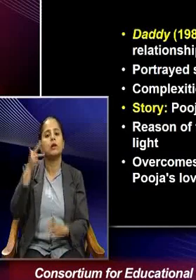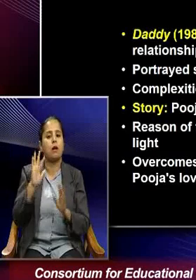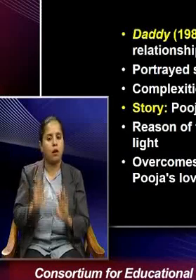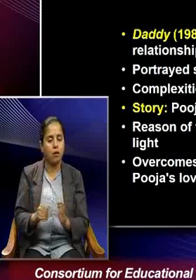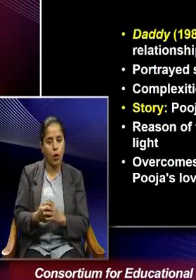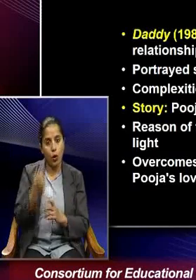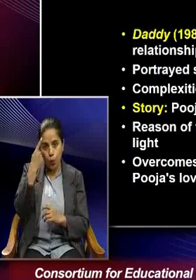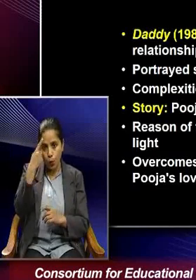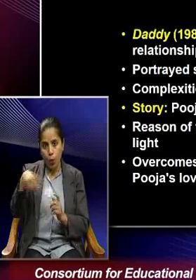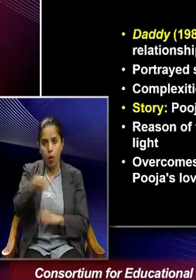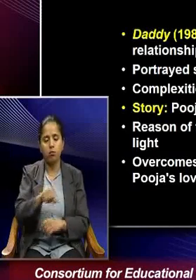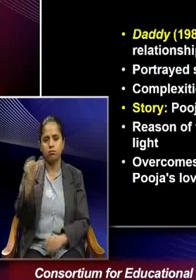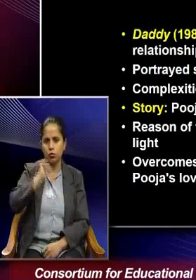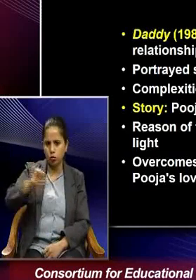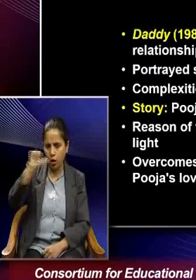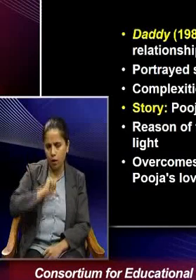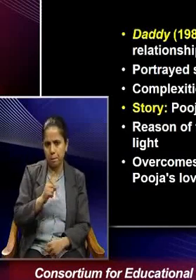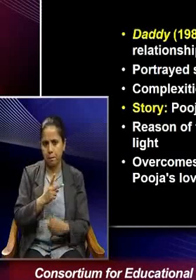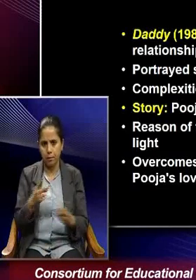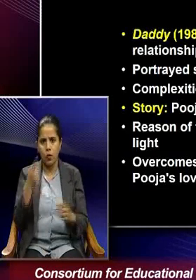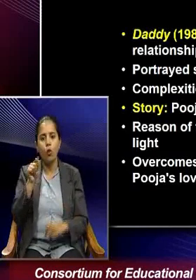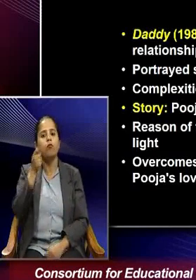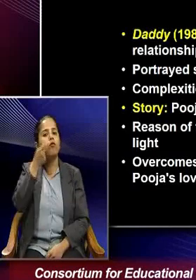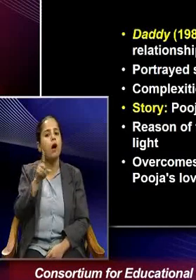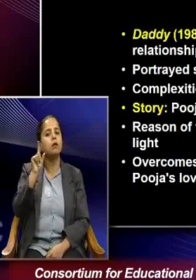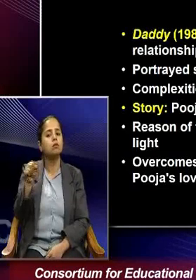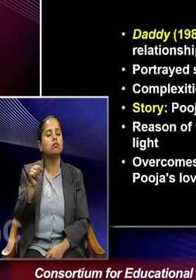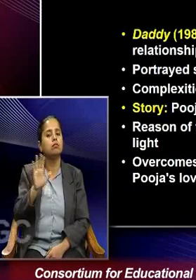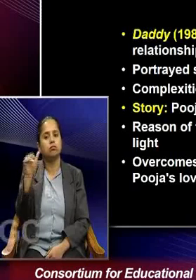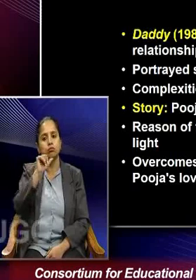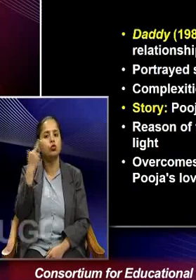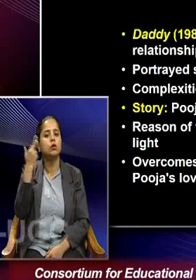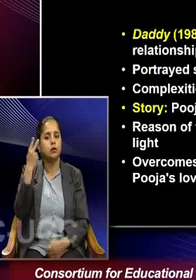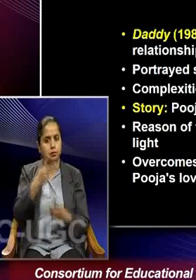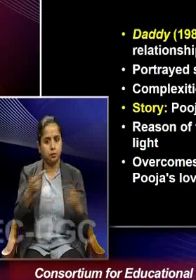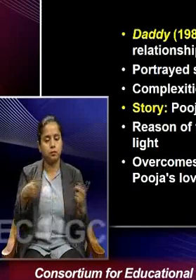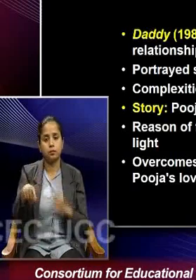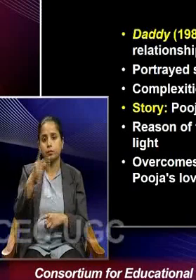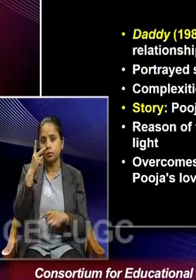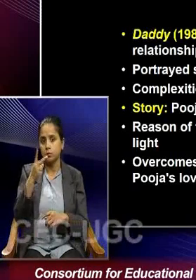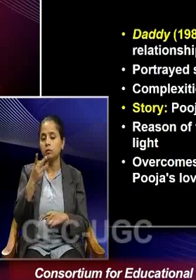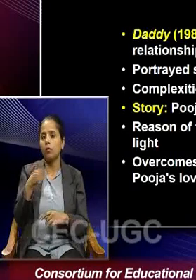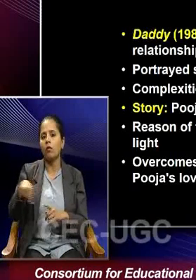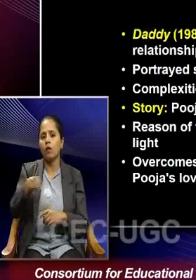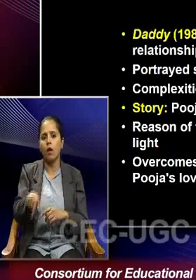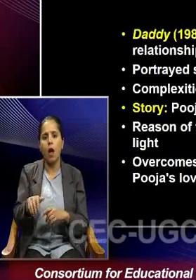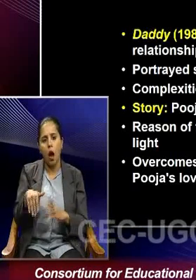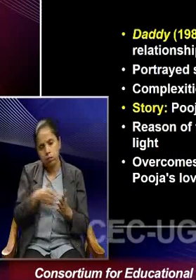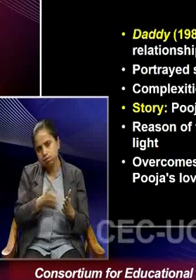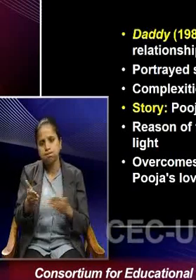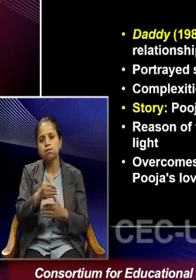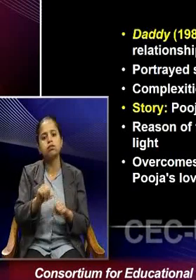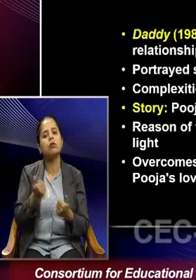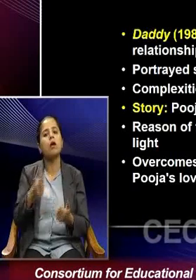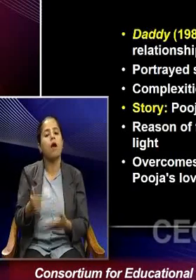for the alcoholism of the father, and the way it is being overcome with the